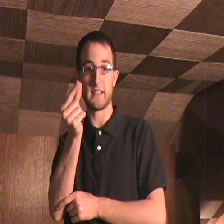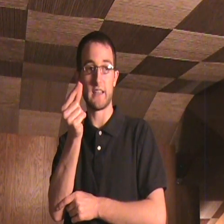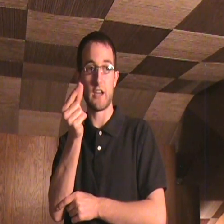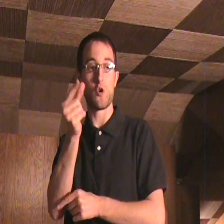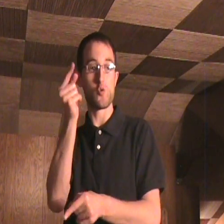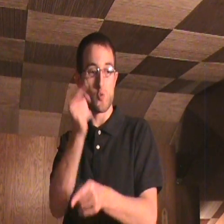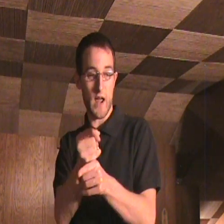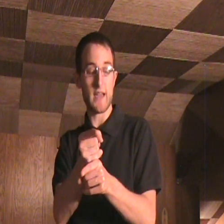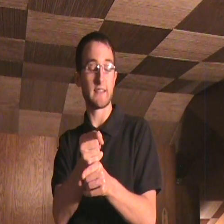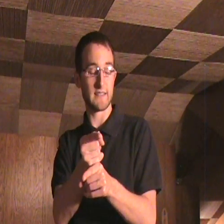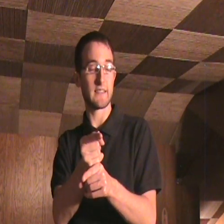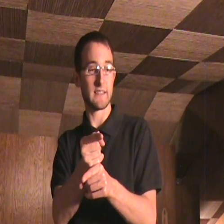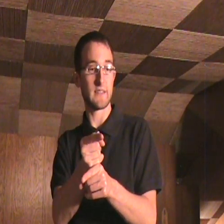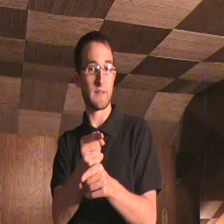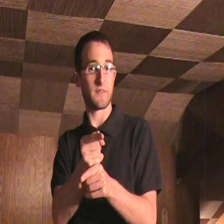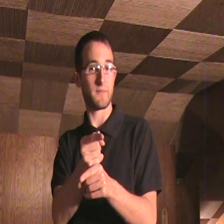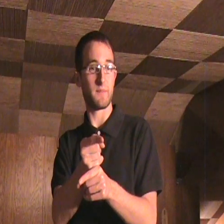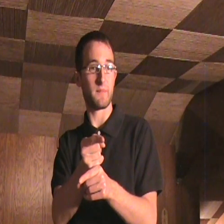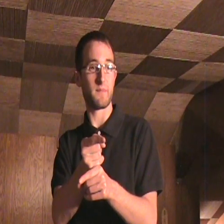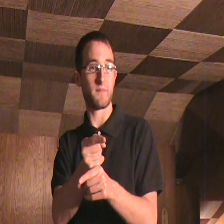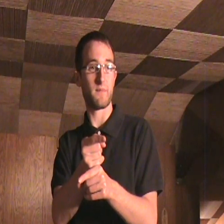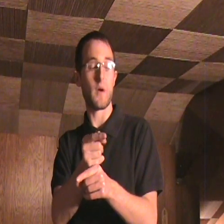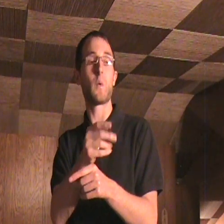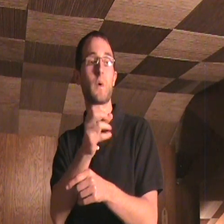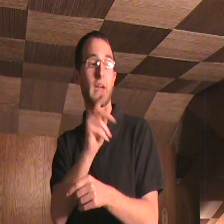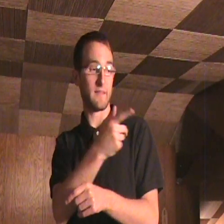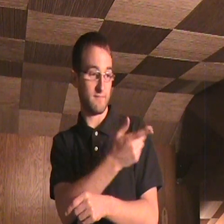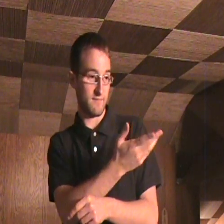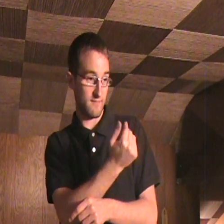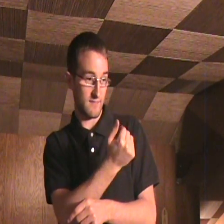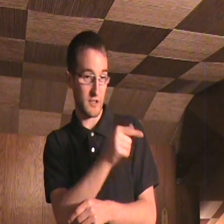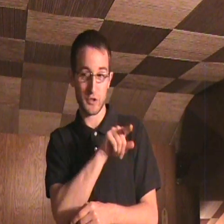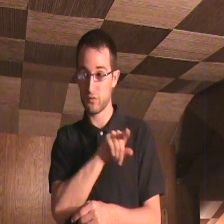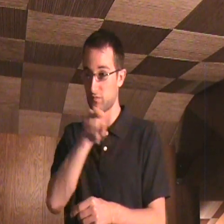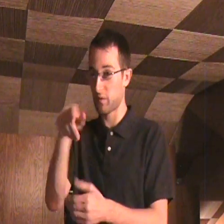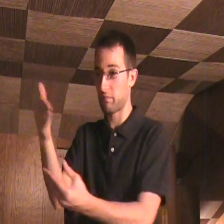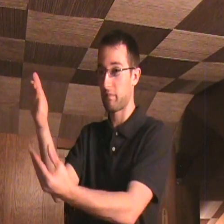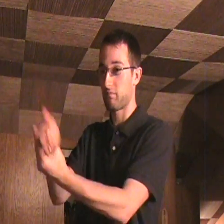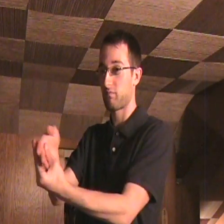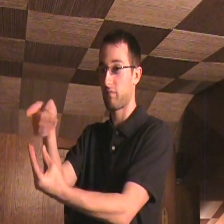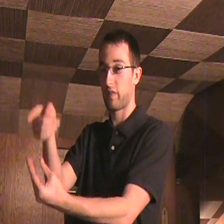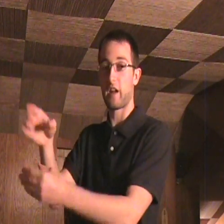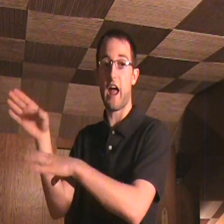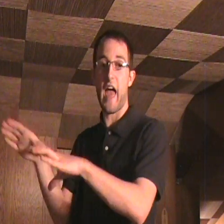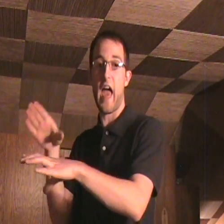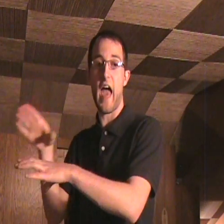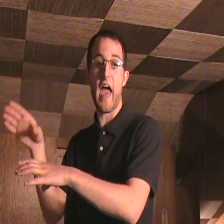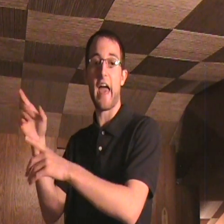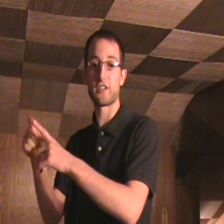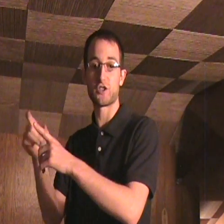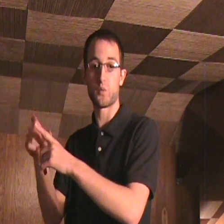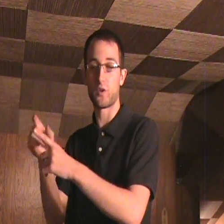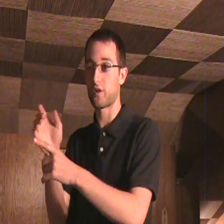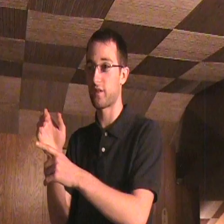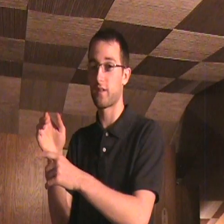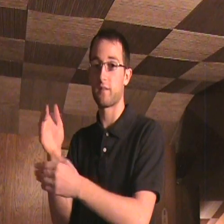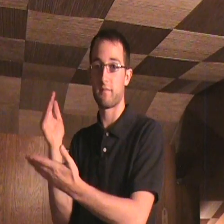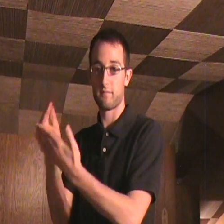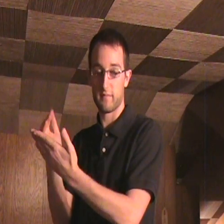I-N-G. Excellent. Anthony, come on up and put it in our action word side. And let's have Daniel,